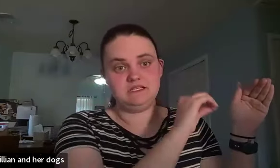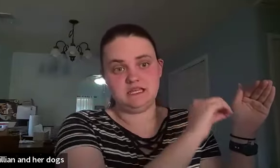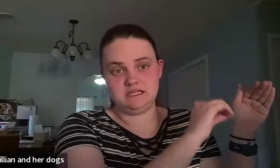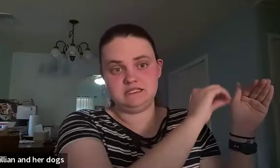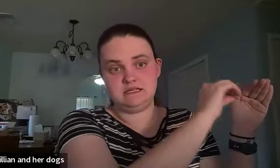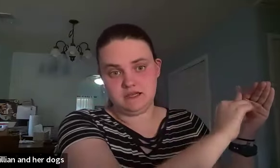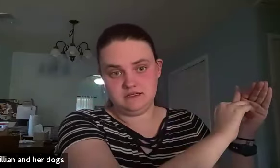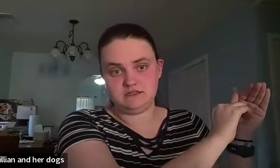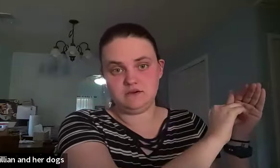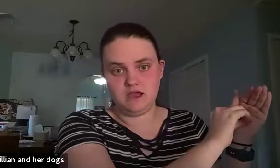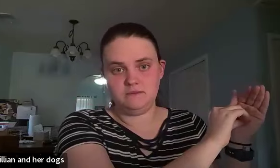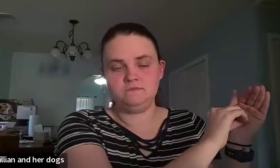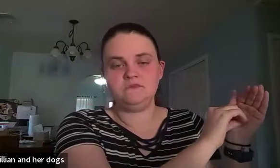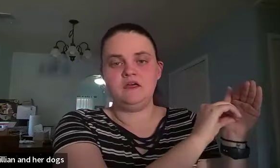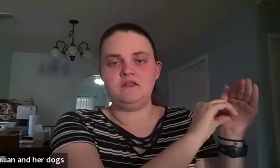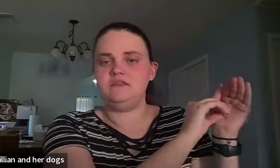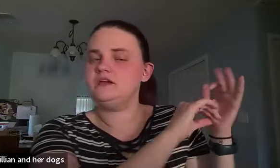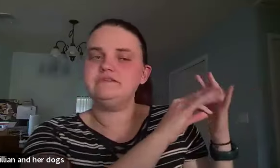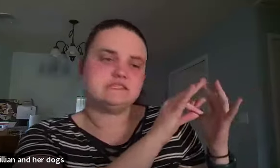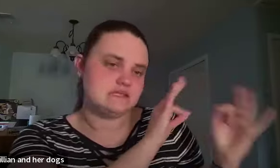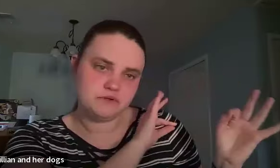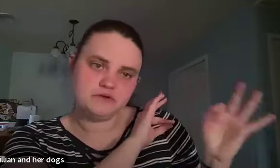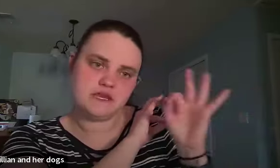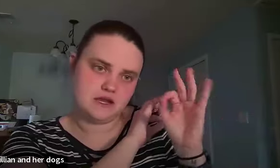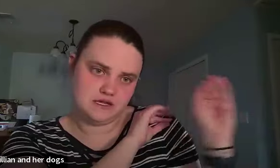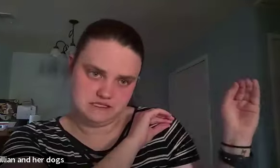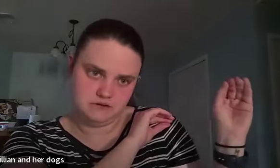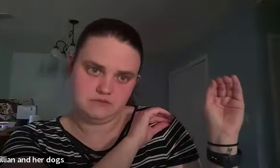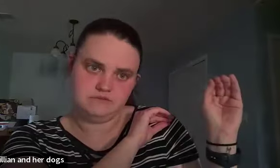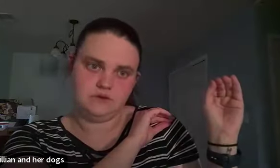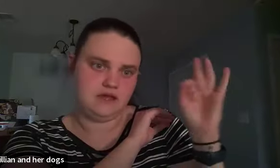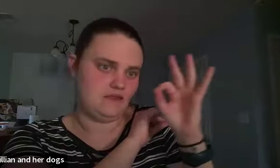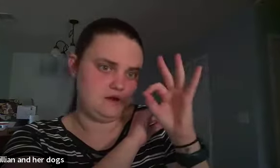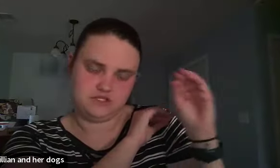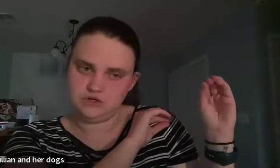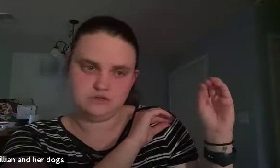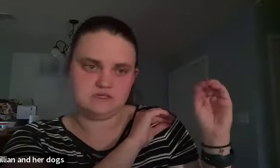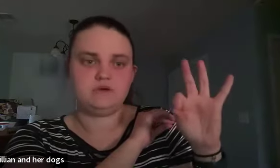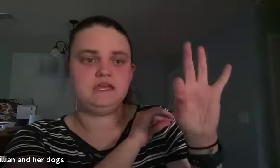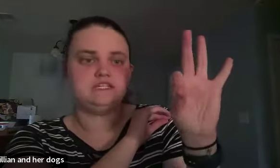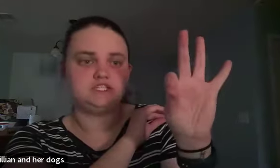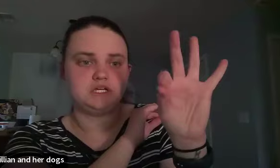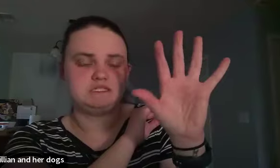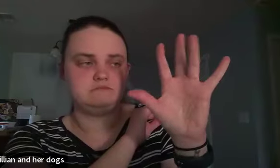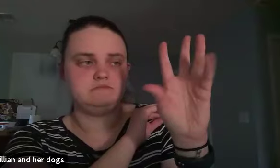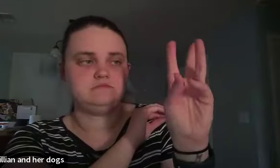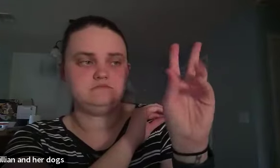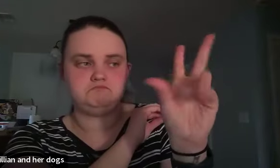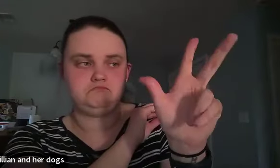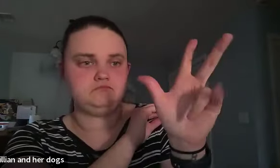70s, 80s, and 90s. Okay. They're even simpler than 90. Okay. They are so simple. It is just, I